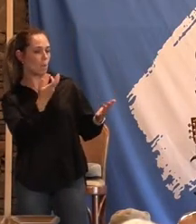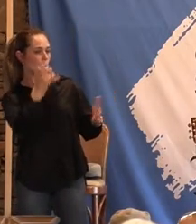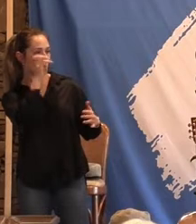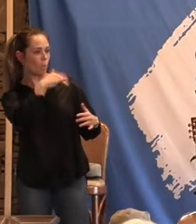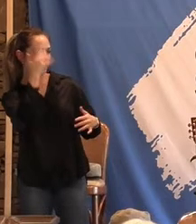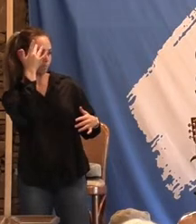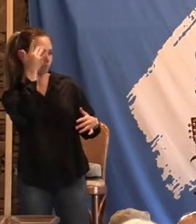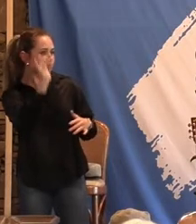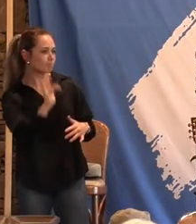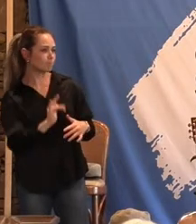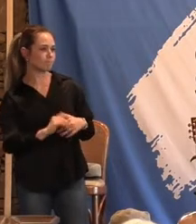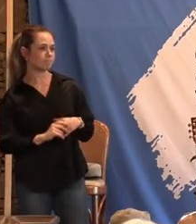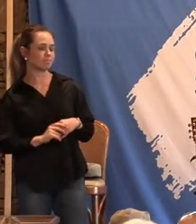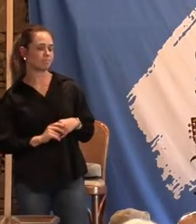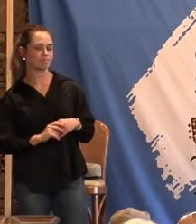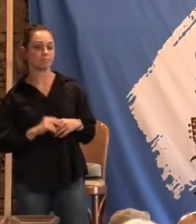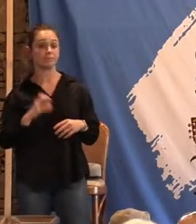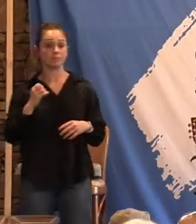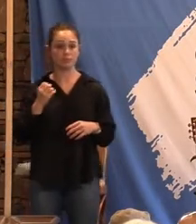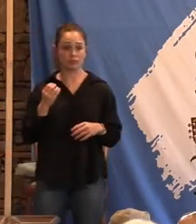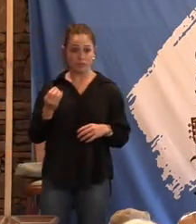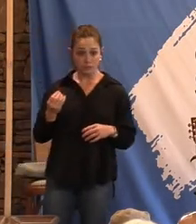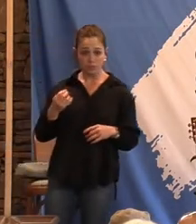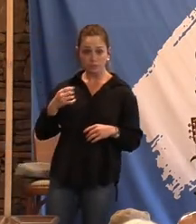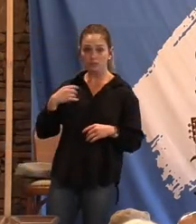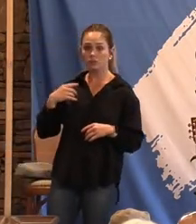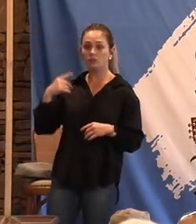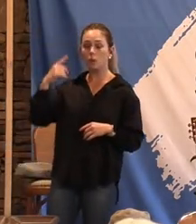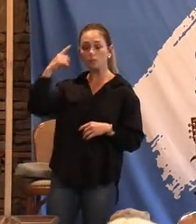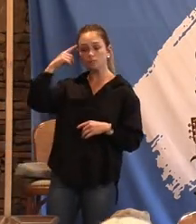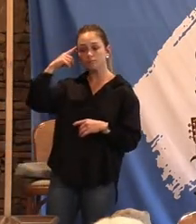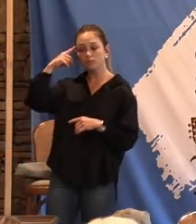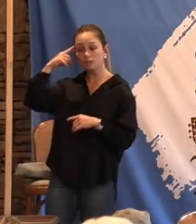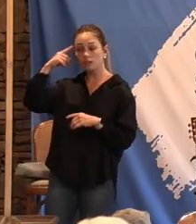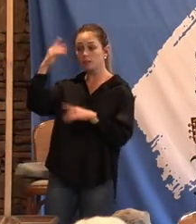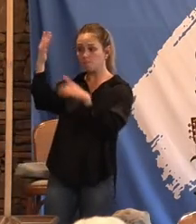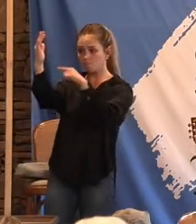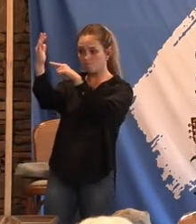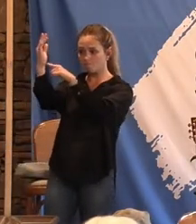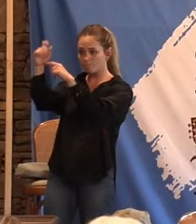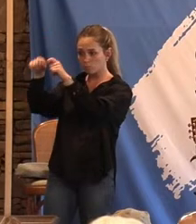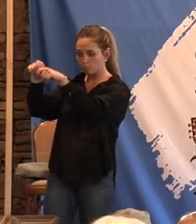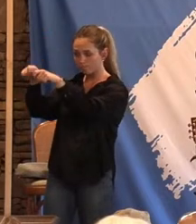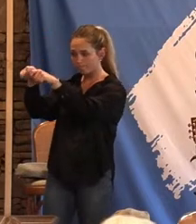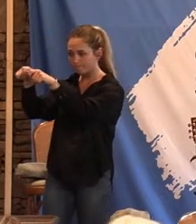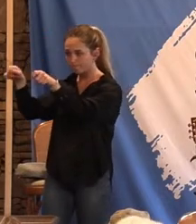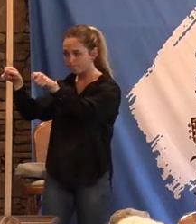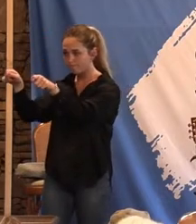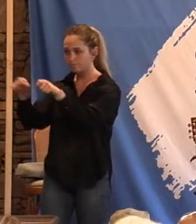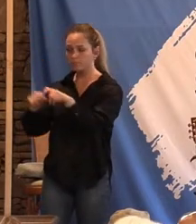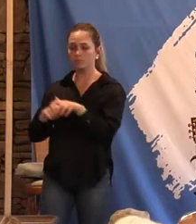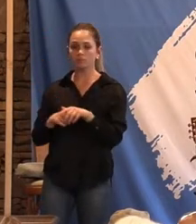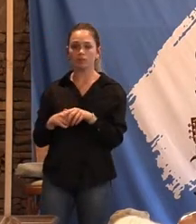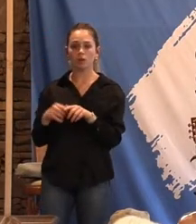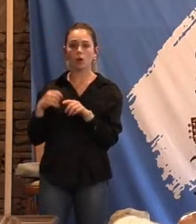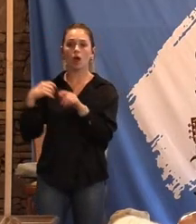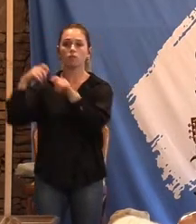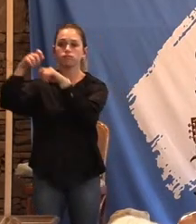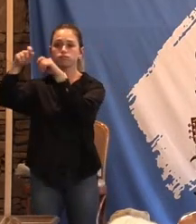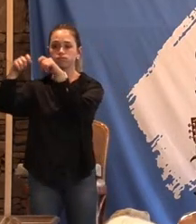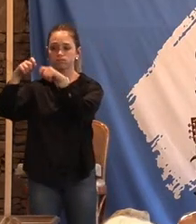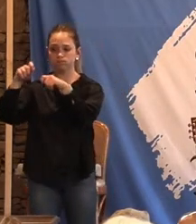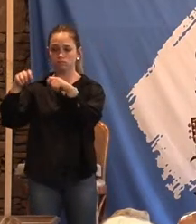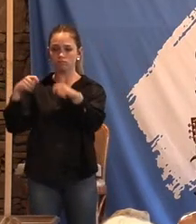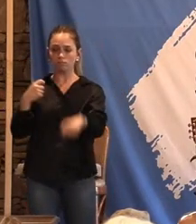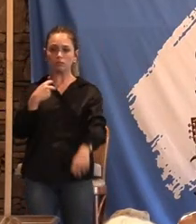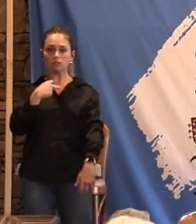this wisdom. So man tied Tiger's head to the tree. And so Tiger was all bound to the